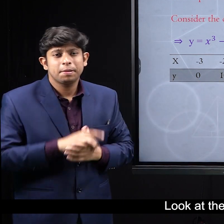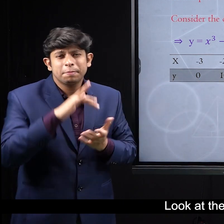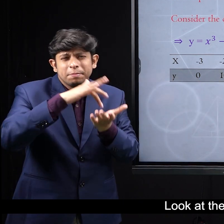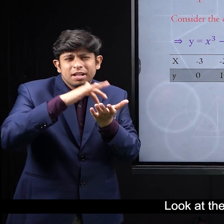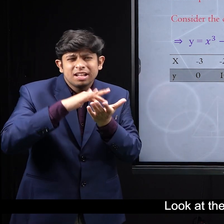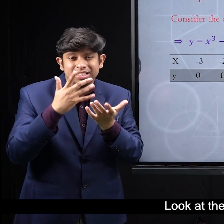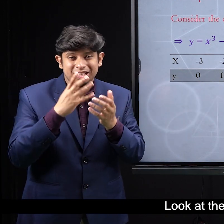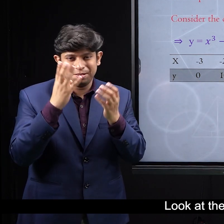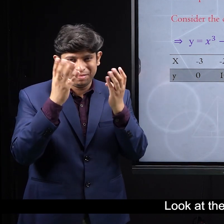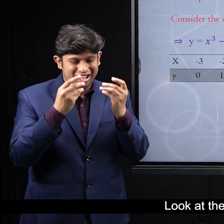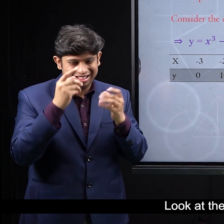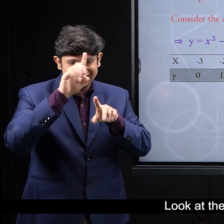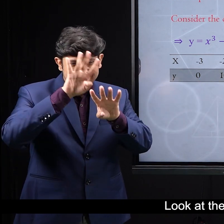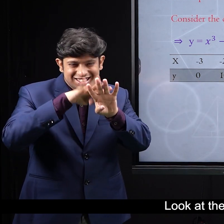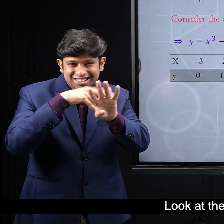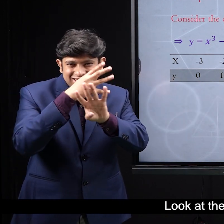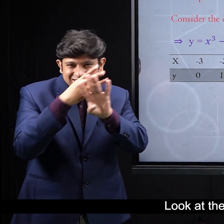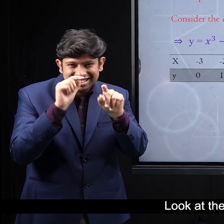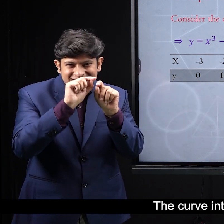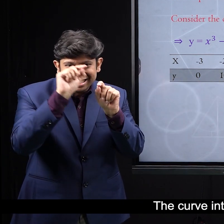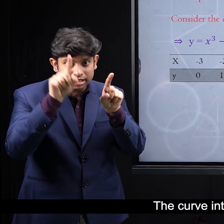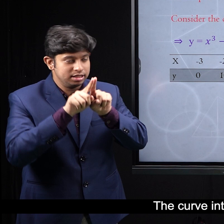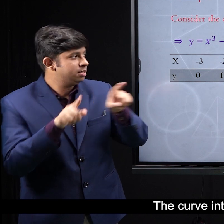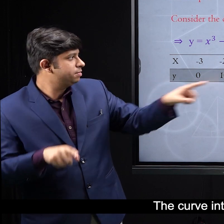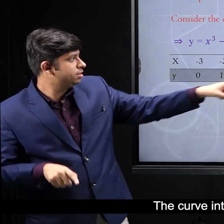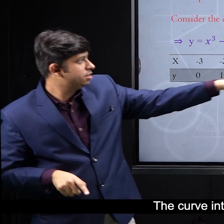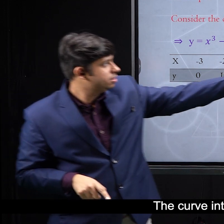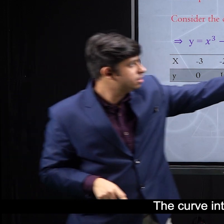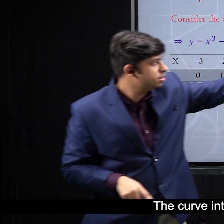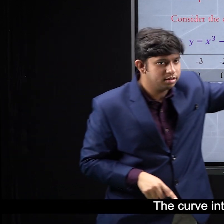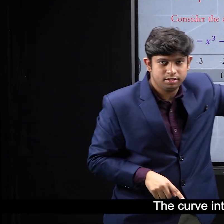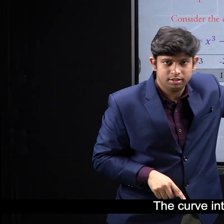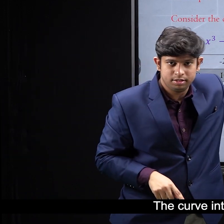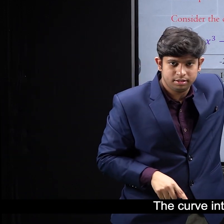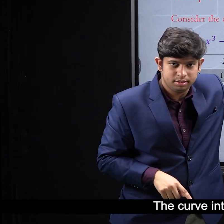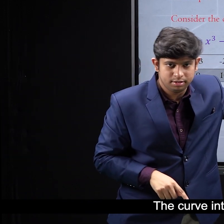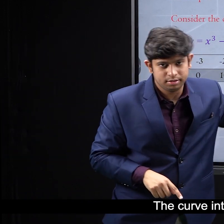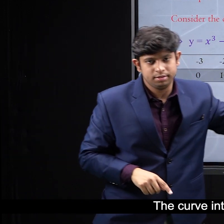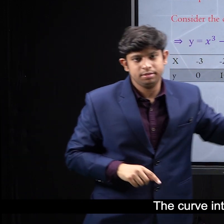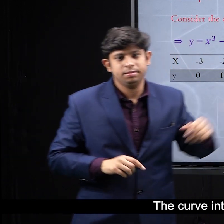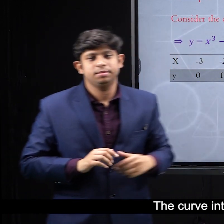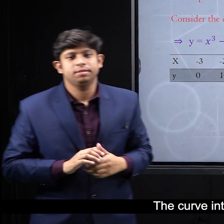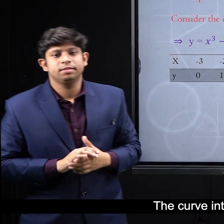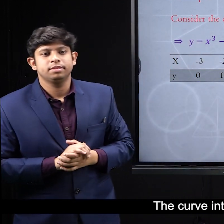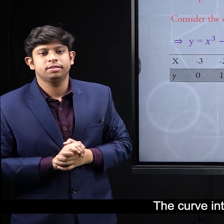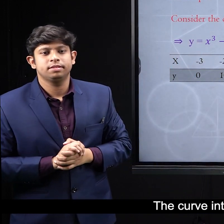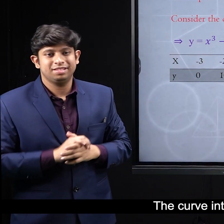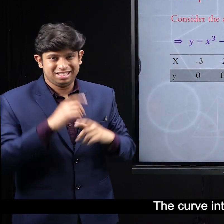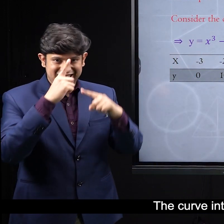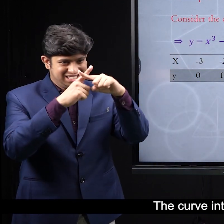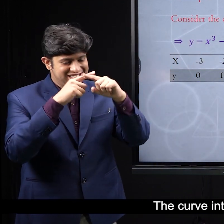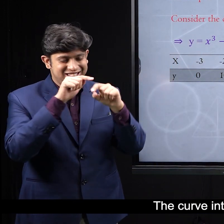Locate the points on the graph paper. The curve intersects the x axis at 3 points.